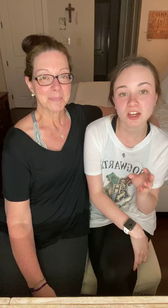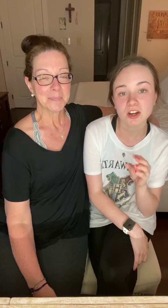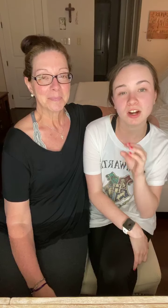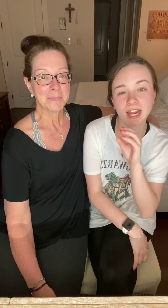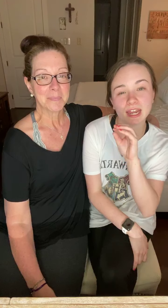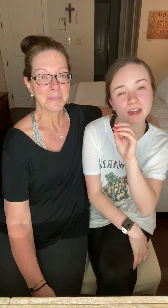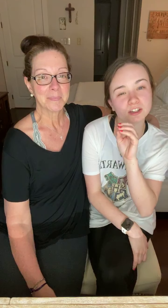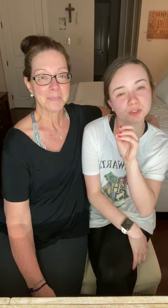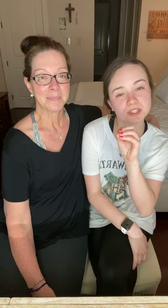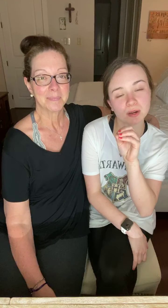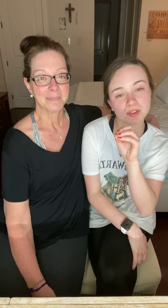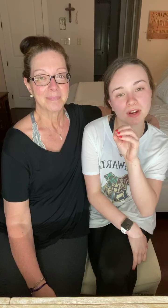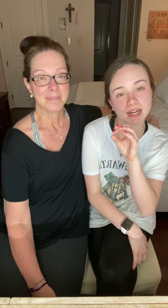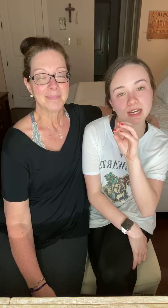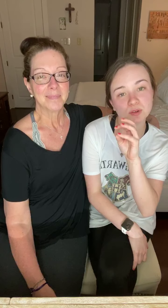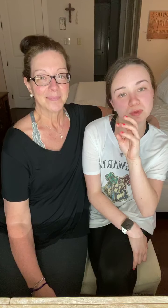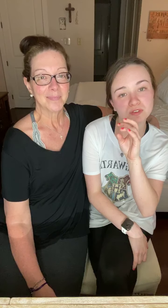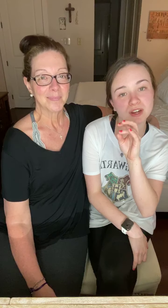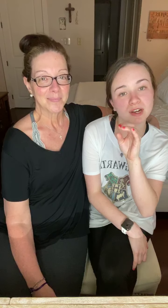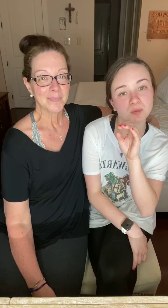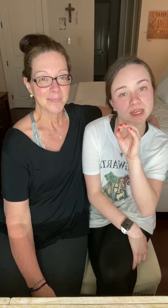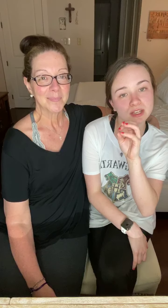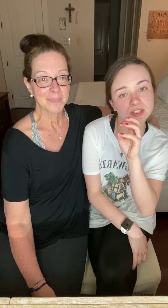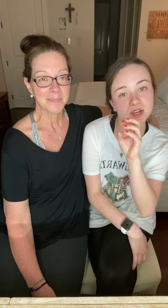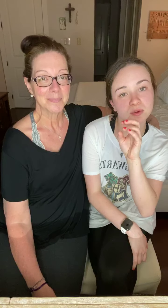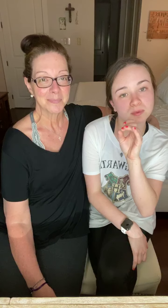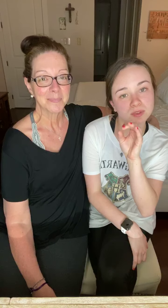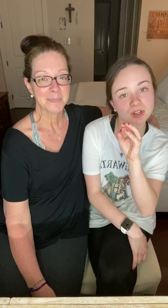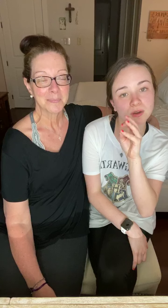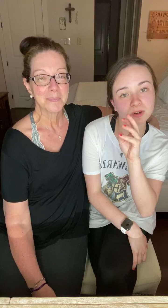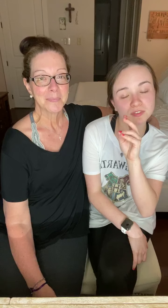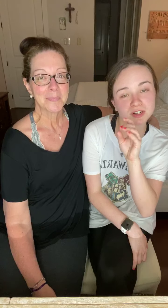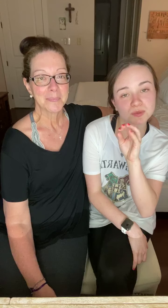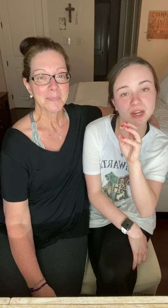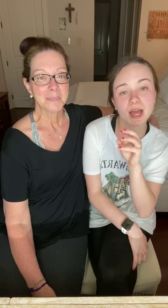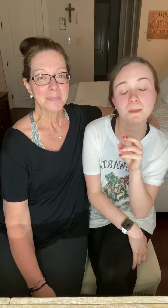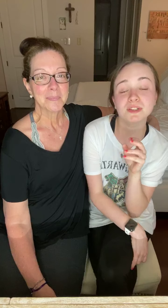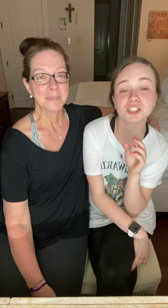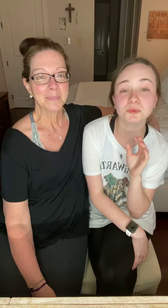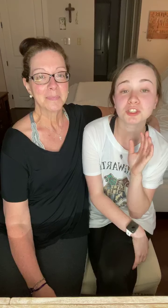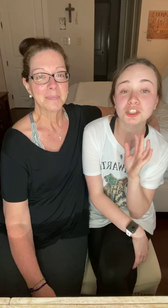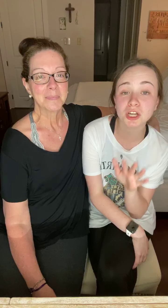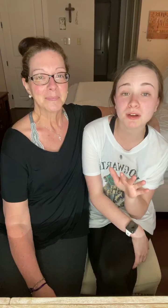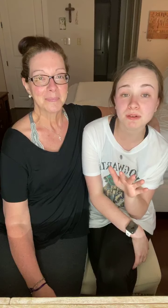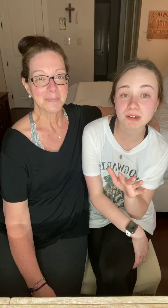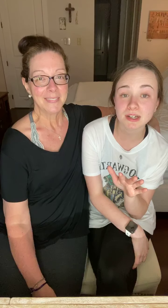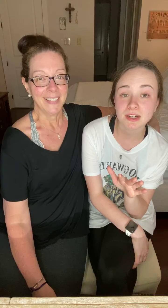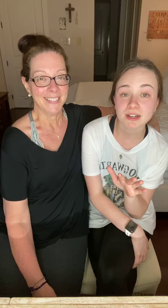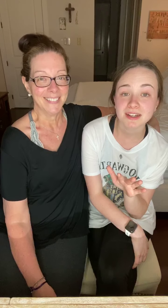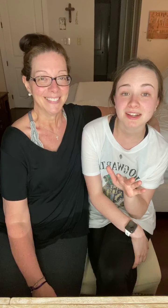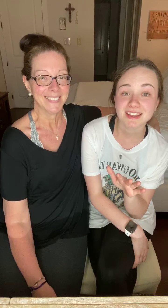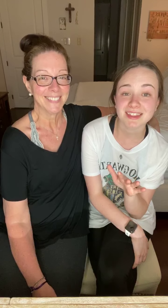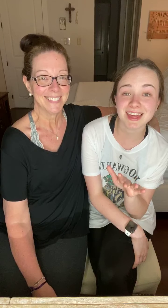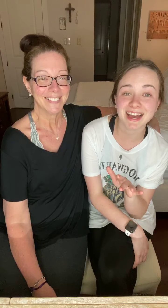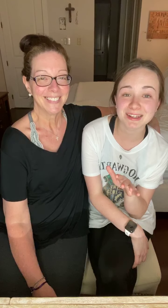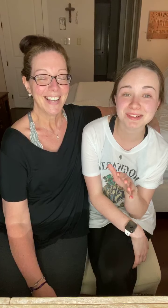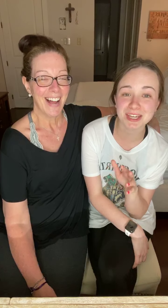her hand, she would sign with her right hand, it would be very weak, so, you know, her fingers would, but she would joke that it was like